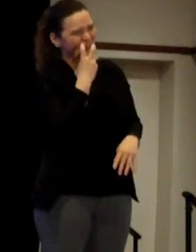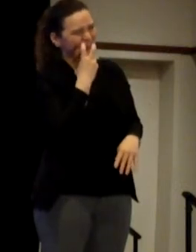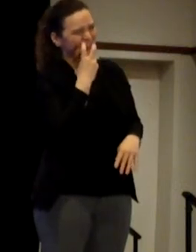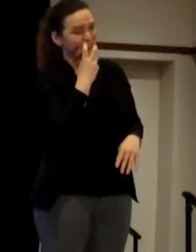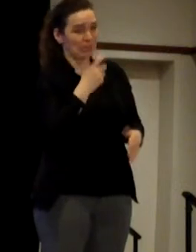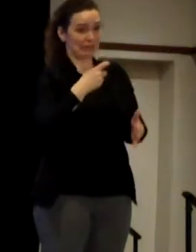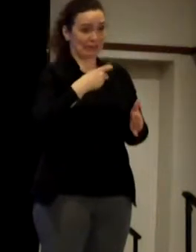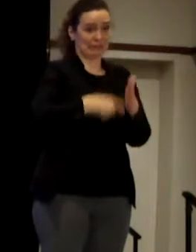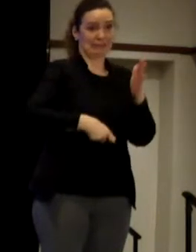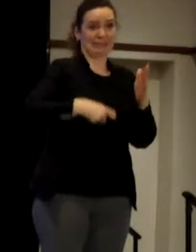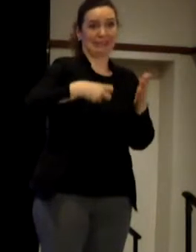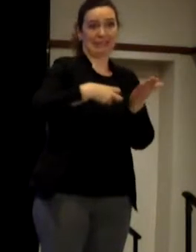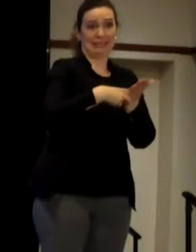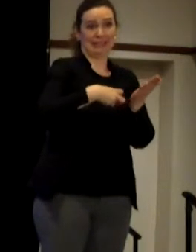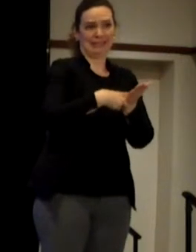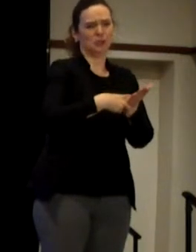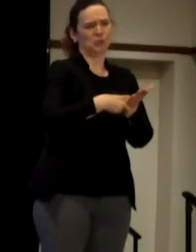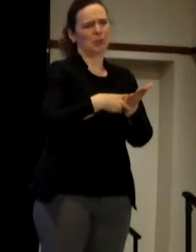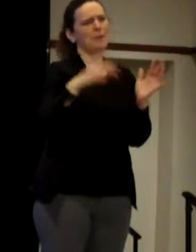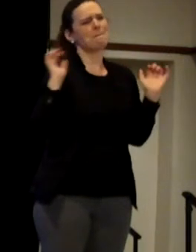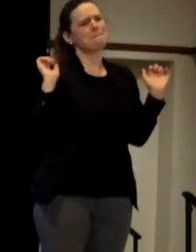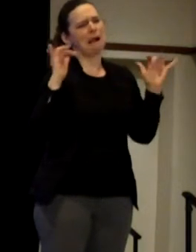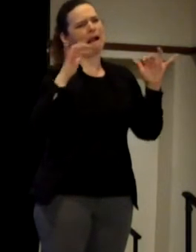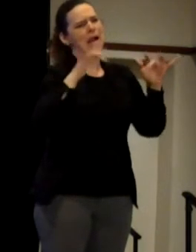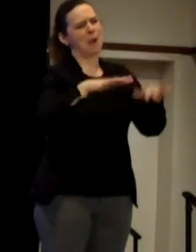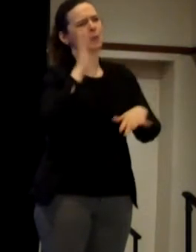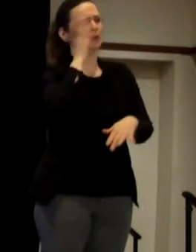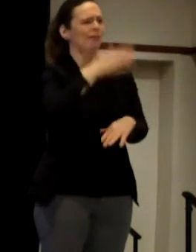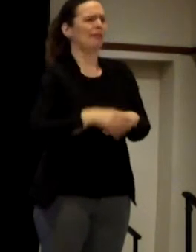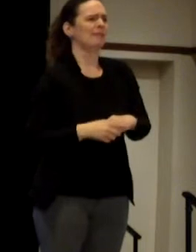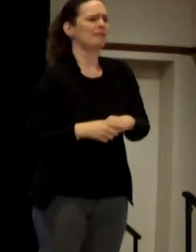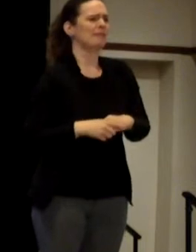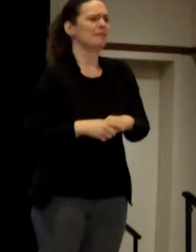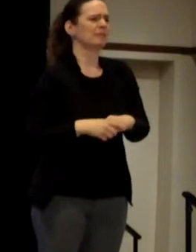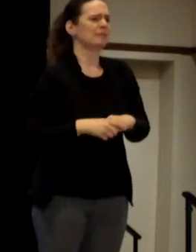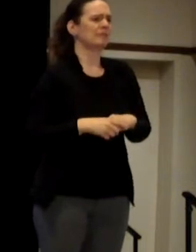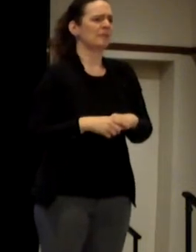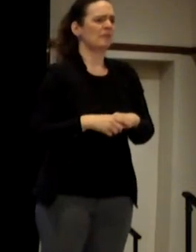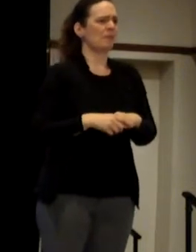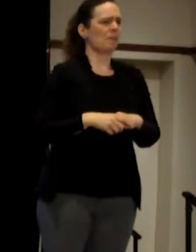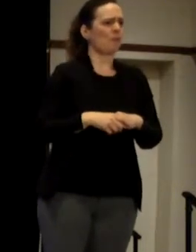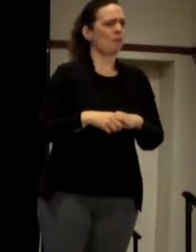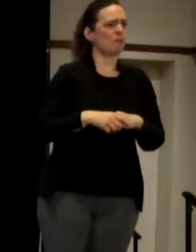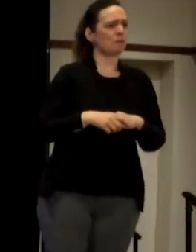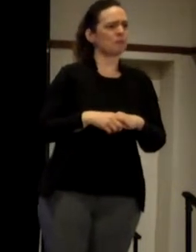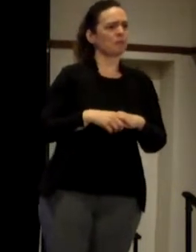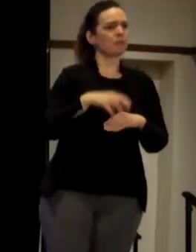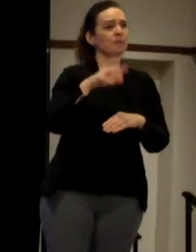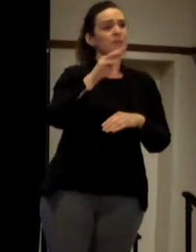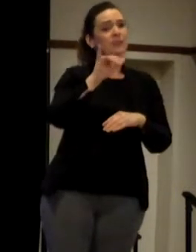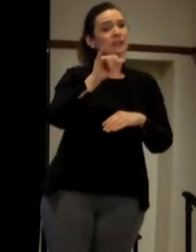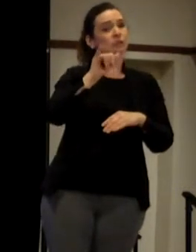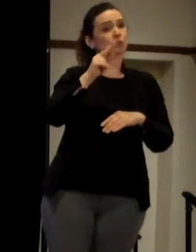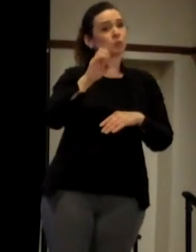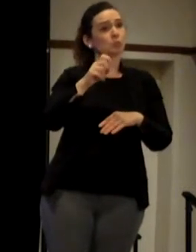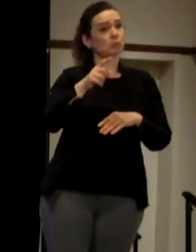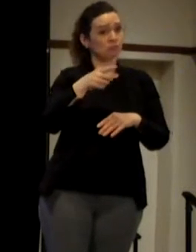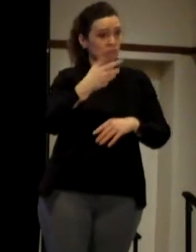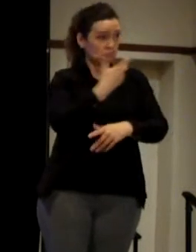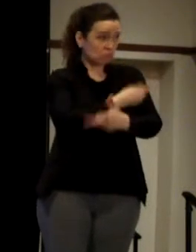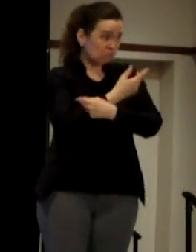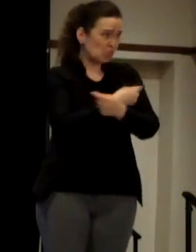going, our community will be vaccinated, hopefully. So there will be no reason not to have higher capacity at that point, and then you could have a